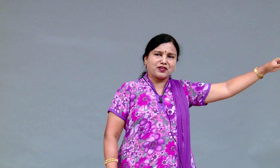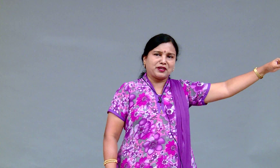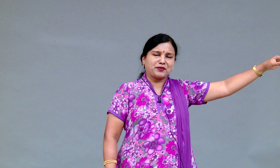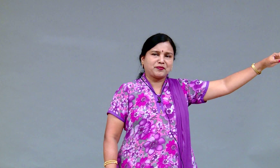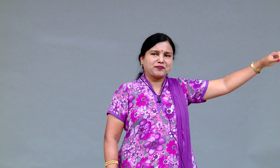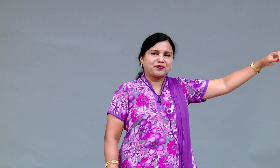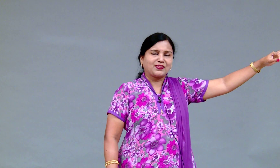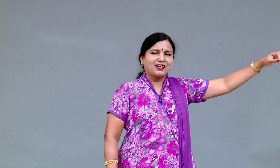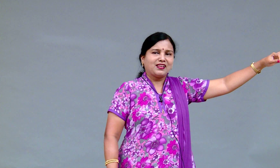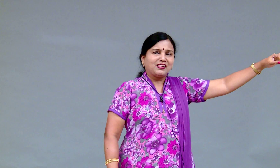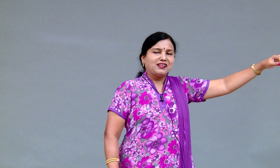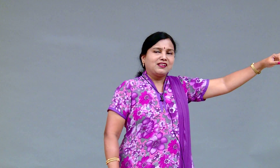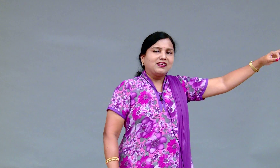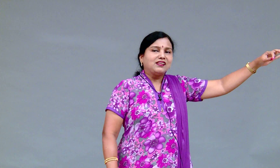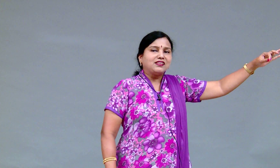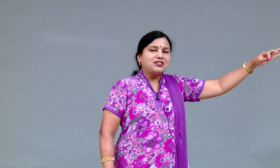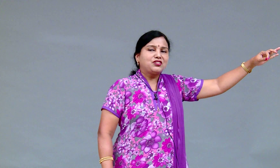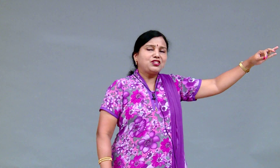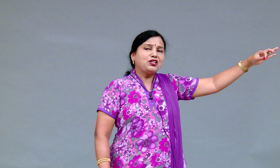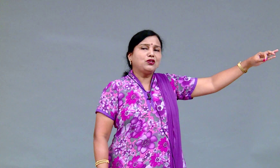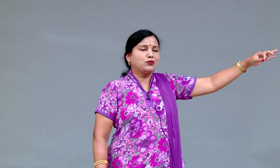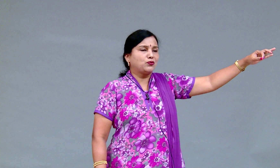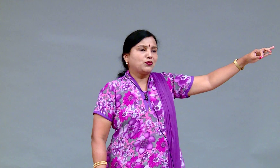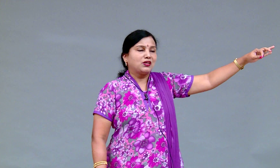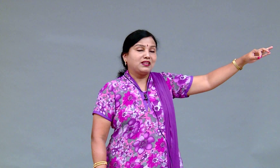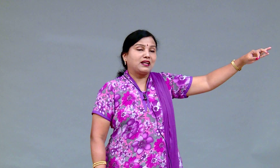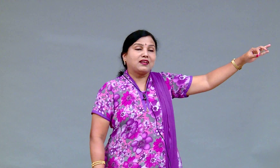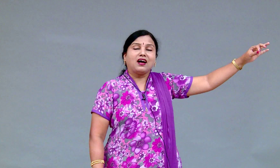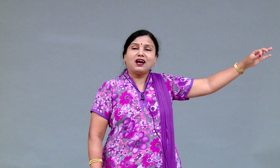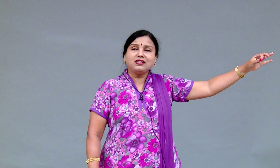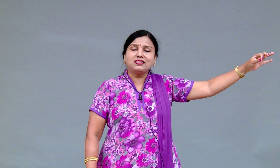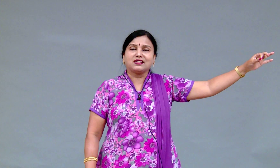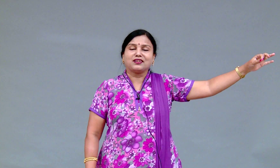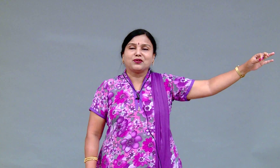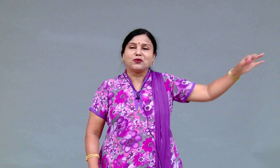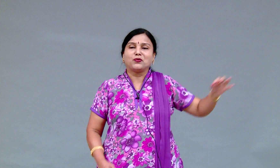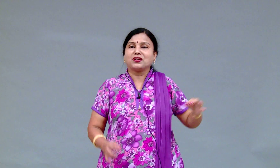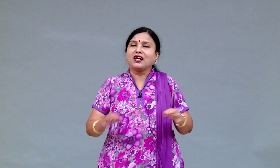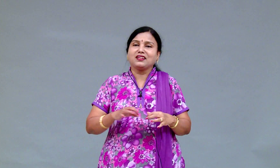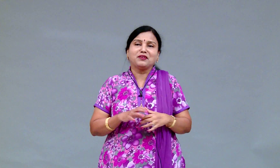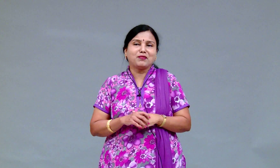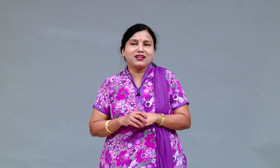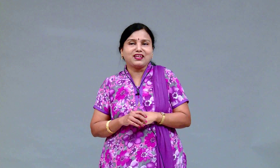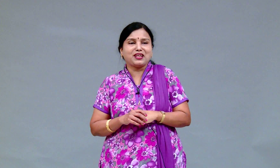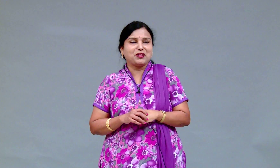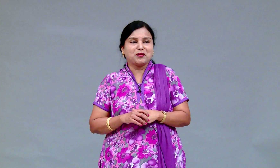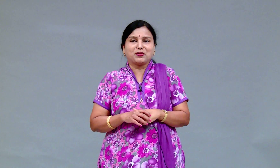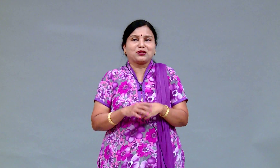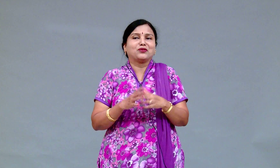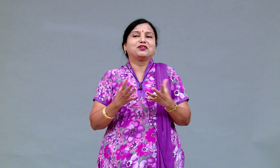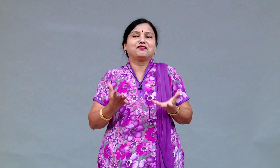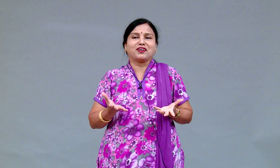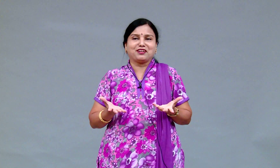fire. She knew that the hunter would hunt the monkey but not a